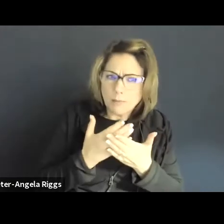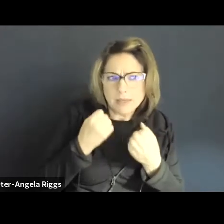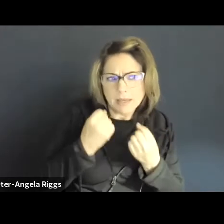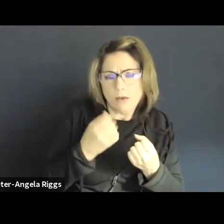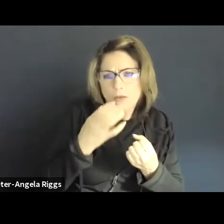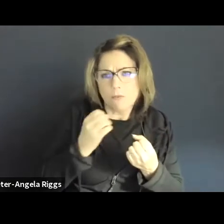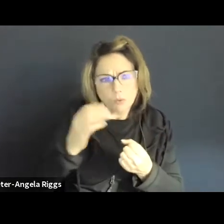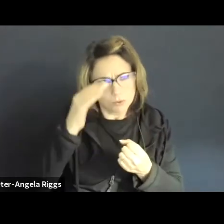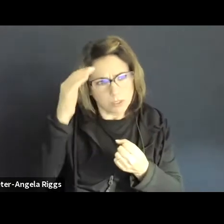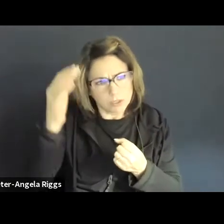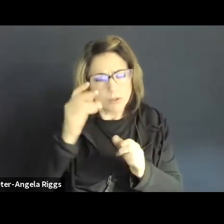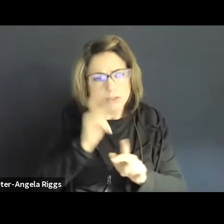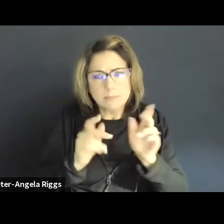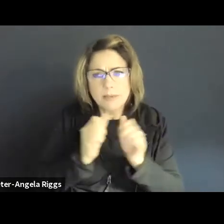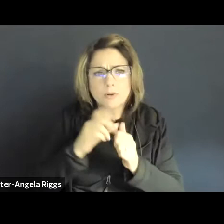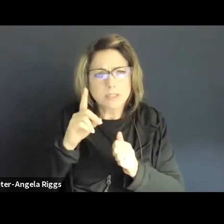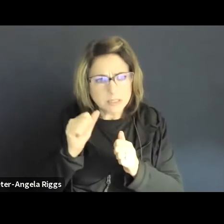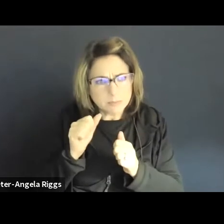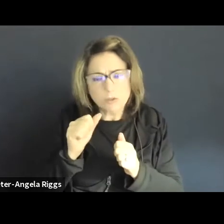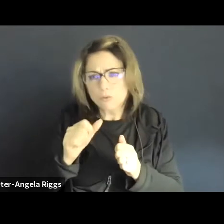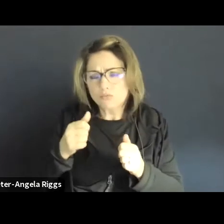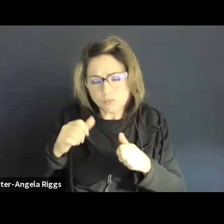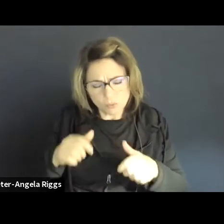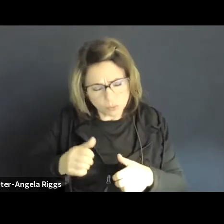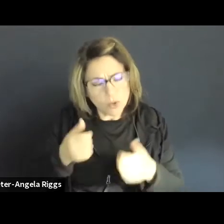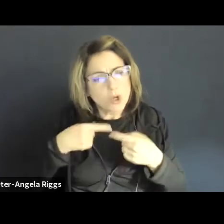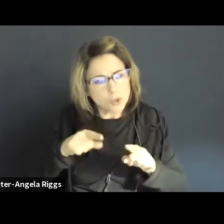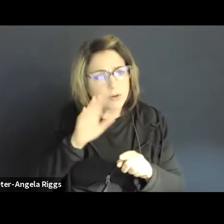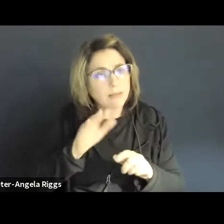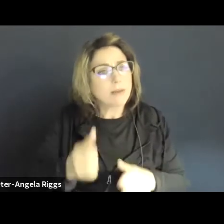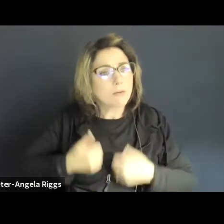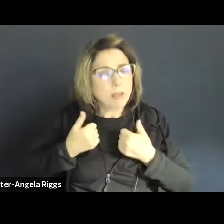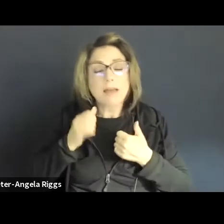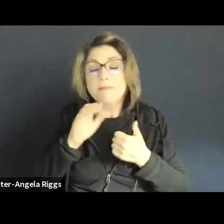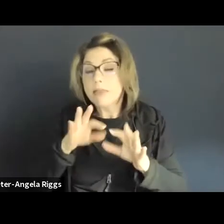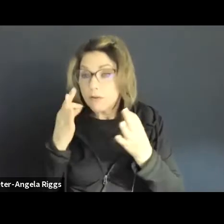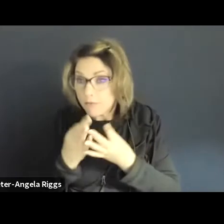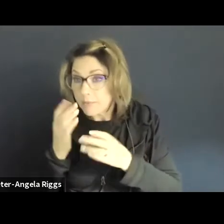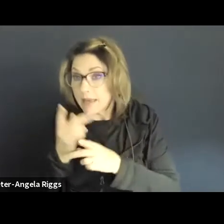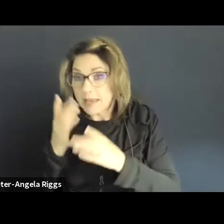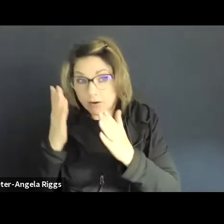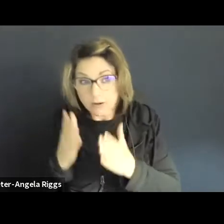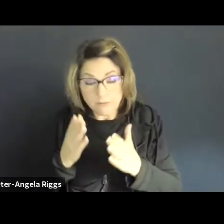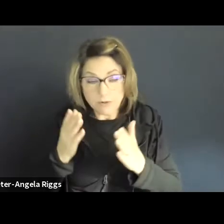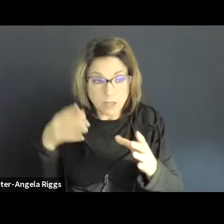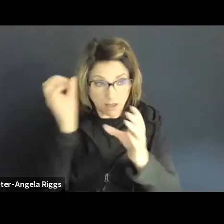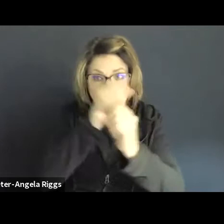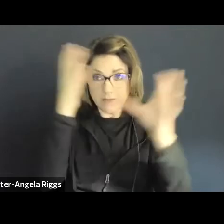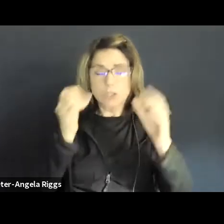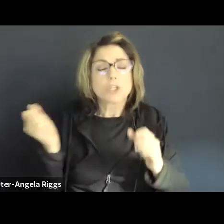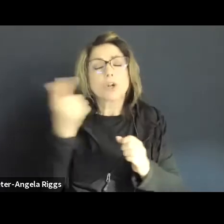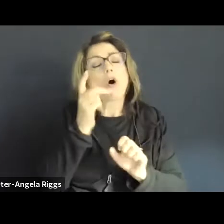disabilities across the lifespan, and their families and caregivers. The vision is all people, regardless of age